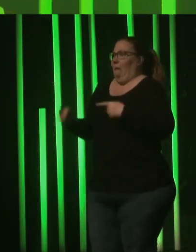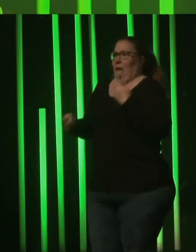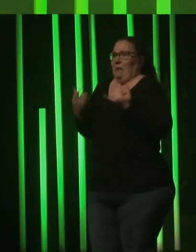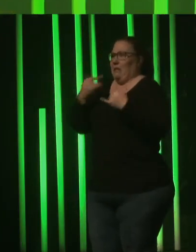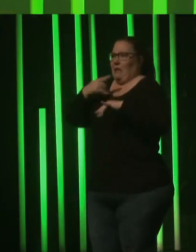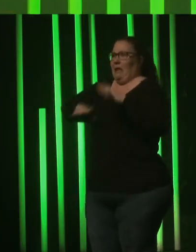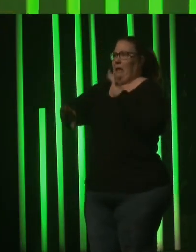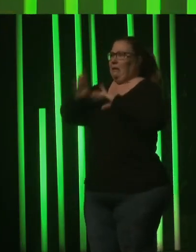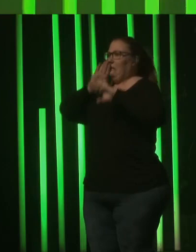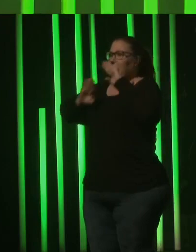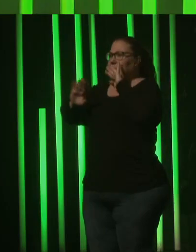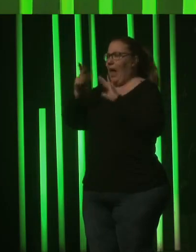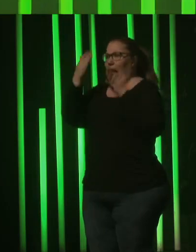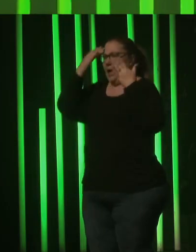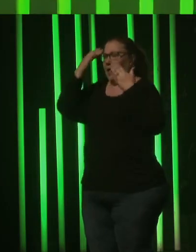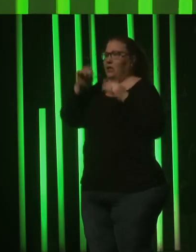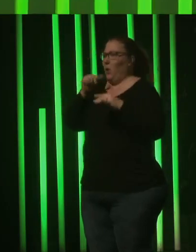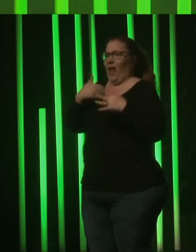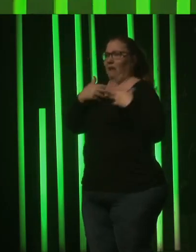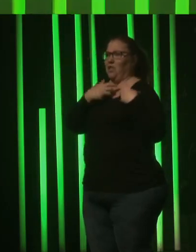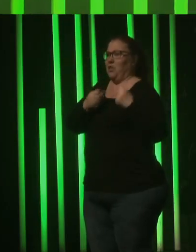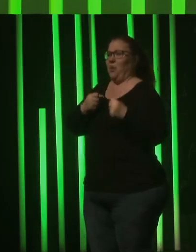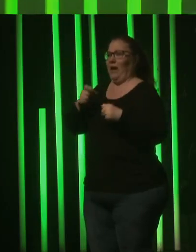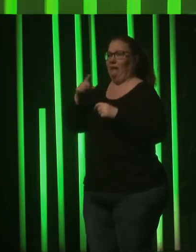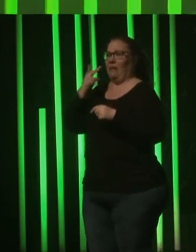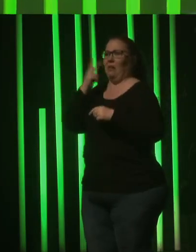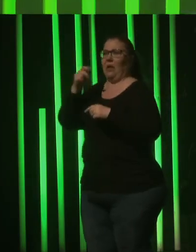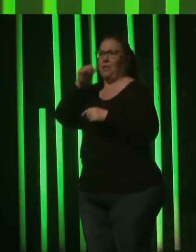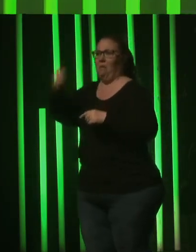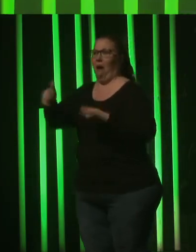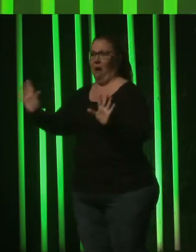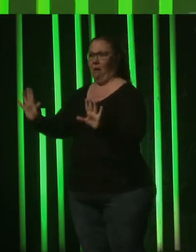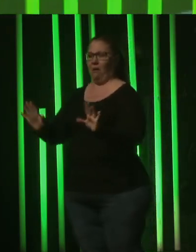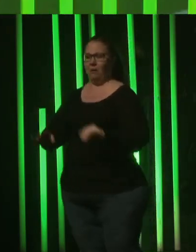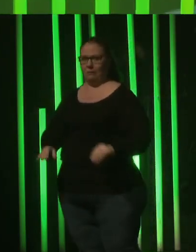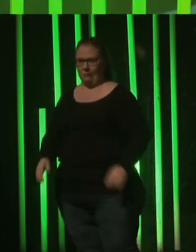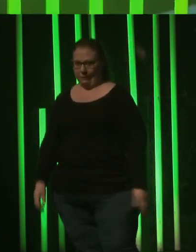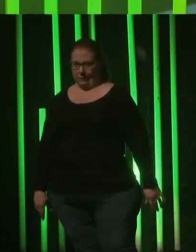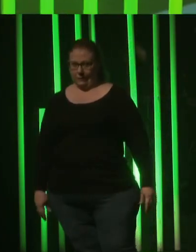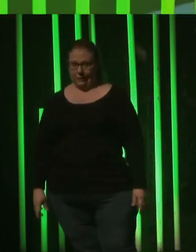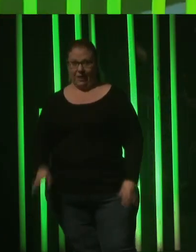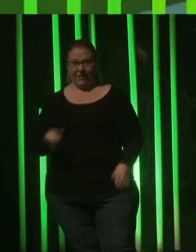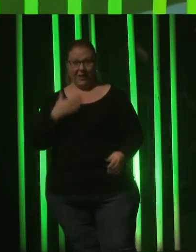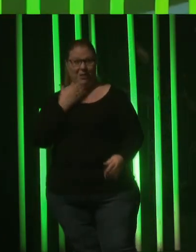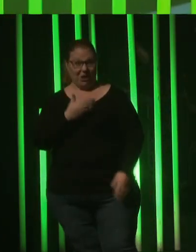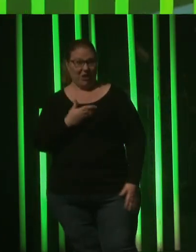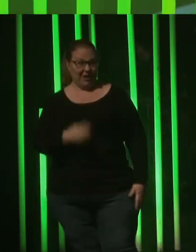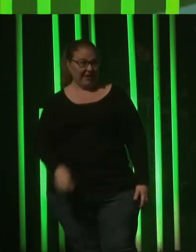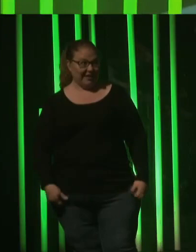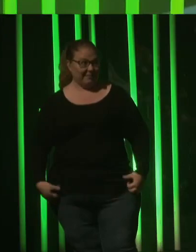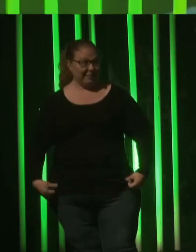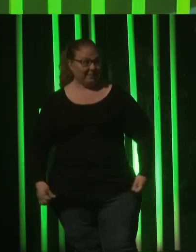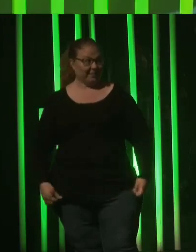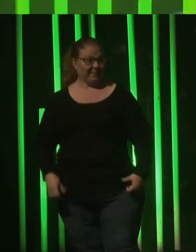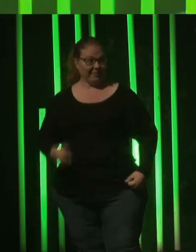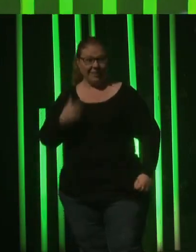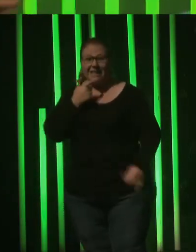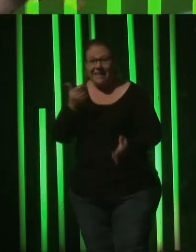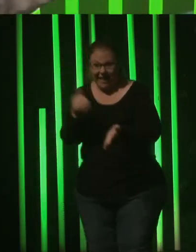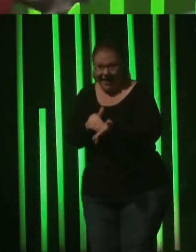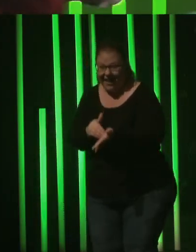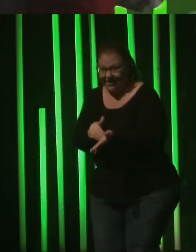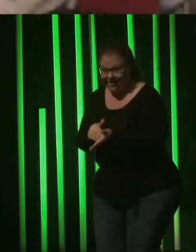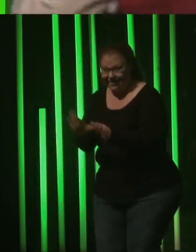today, I don't even have the strength to look to tomorrow. Amen. That was good, wasn't it? Let me say that again for